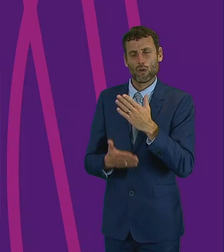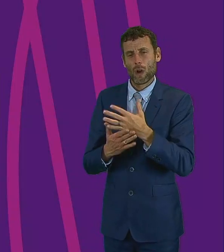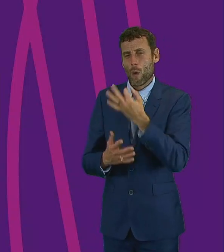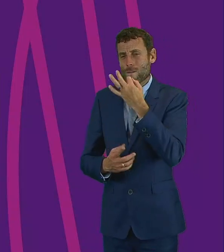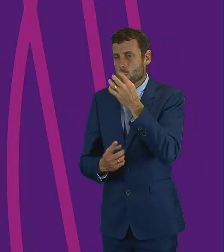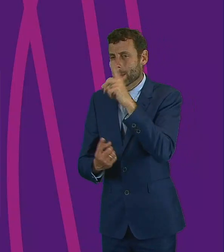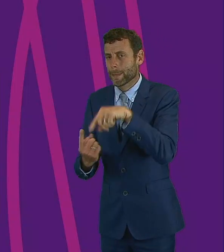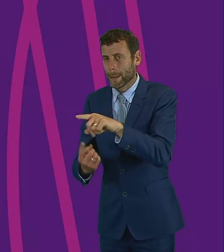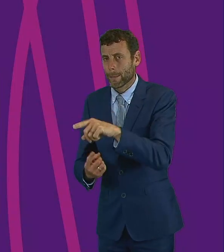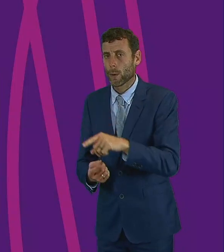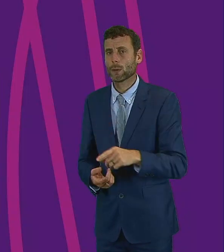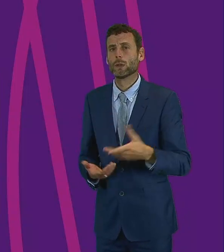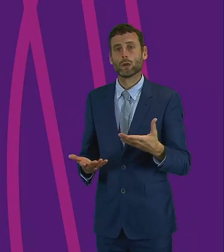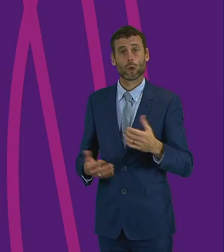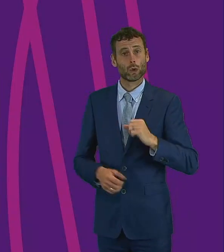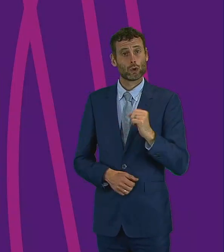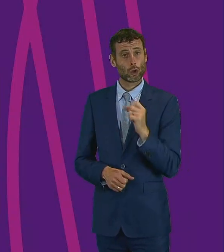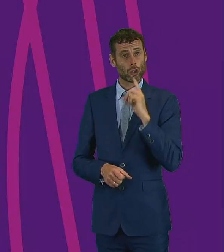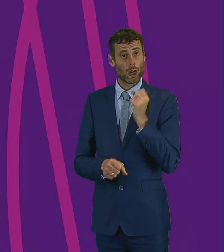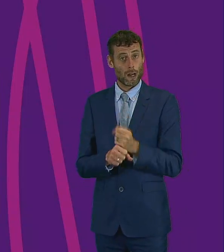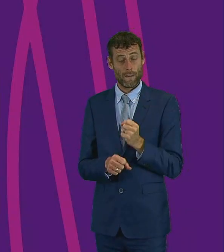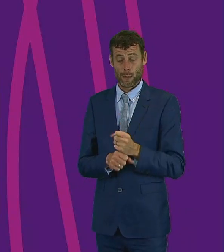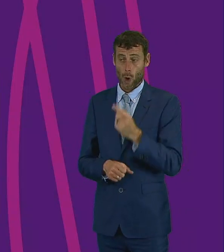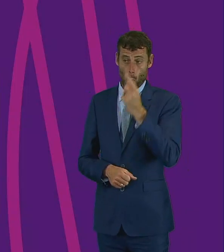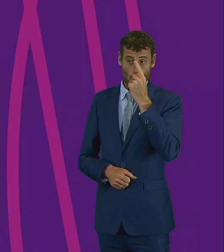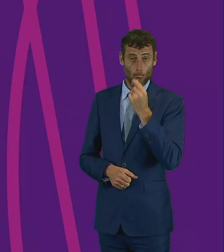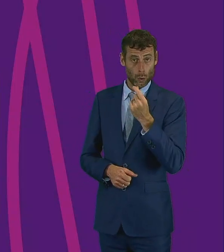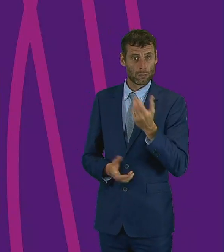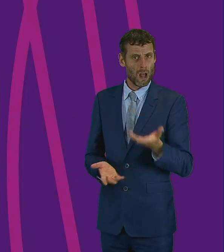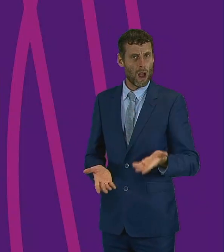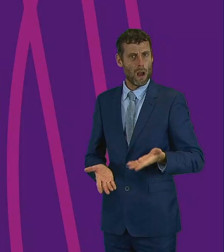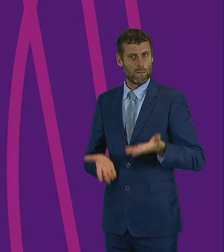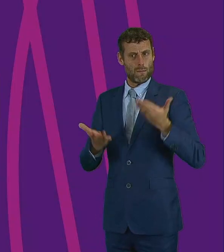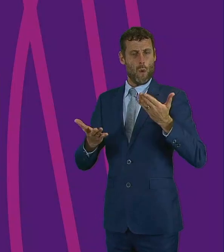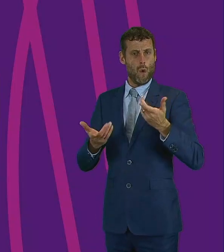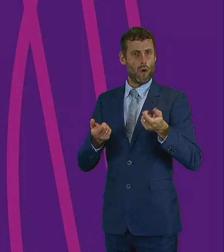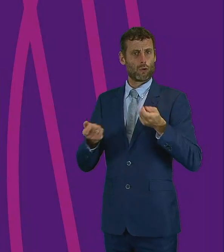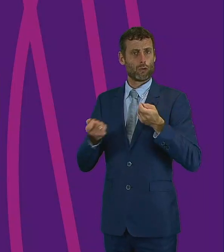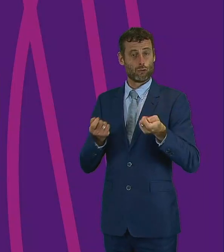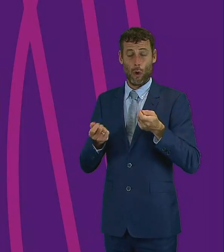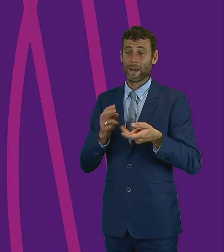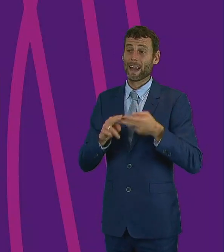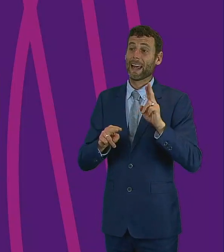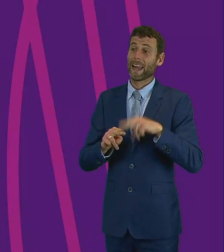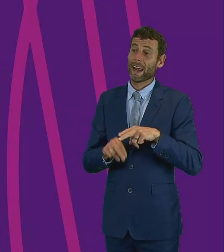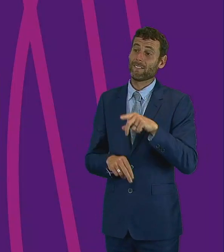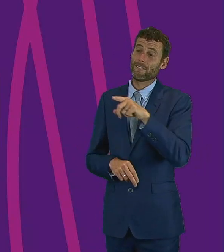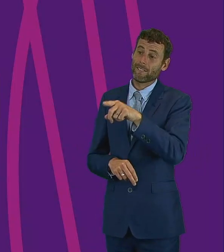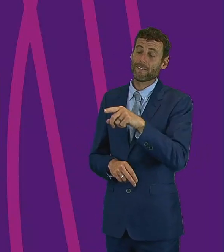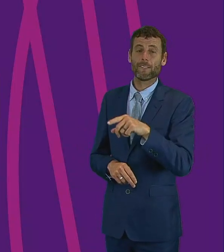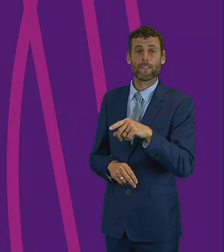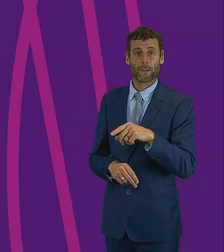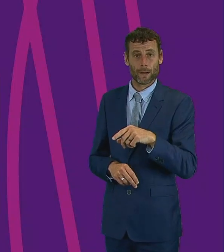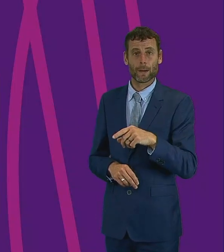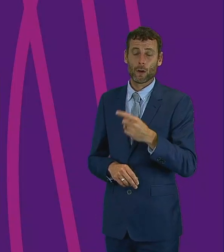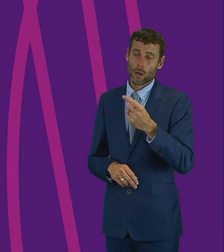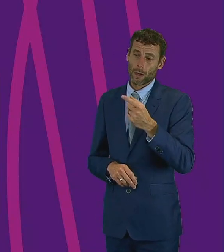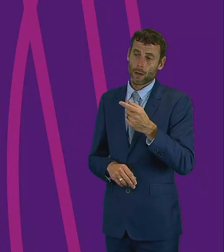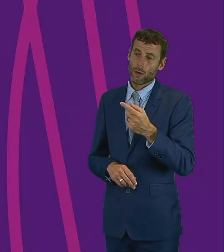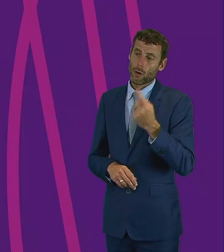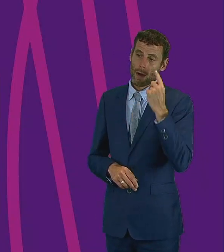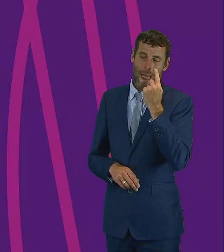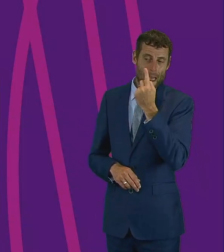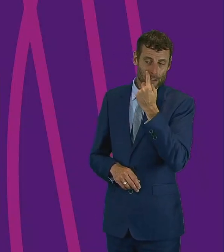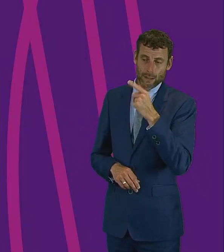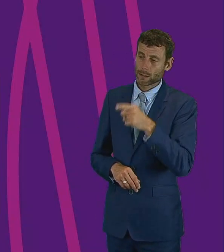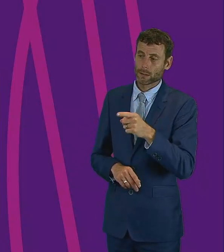the Scottish Government considering upping the ante by requiring individuals to provide, if asked, albeit discreetly, evidence of